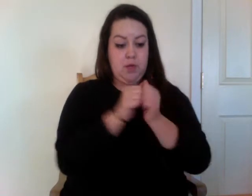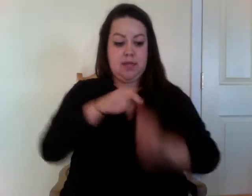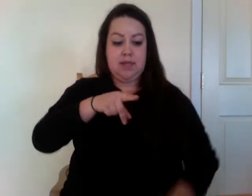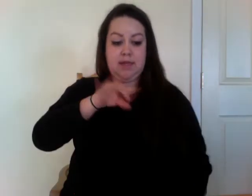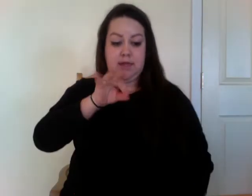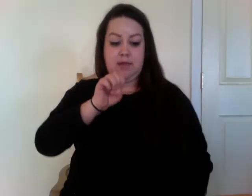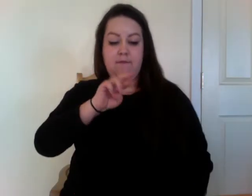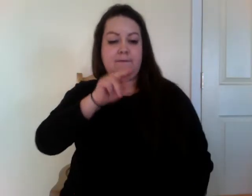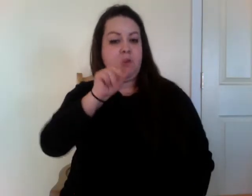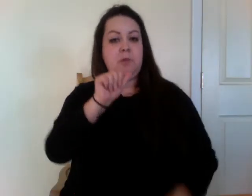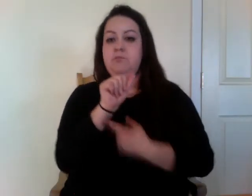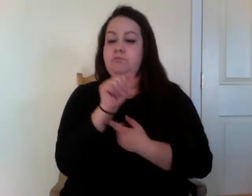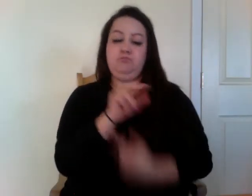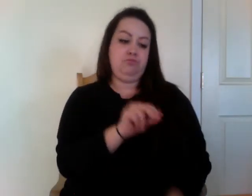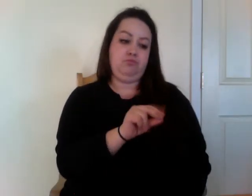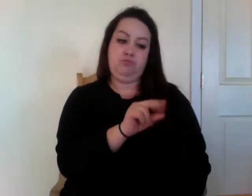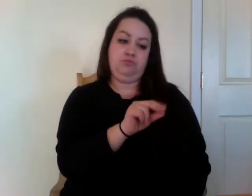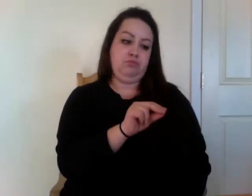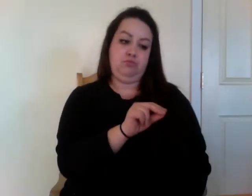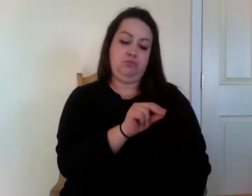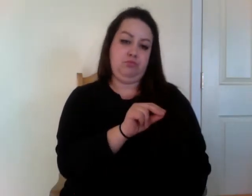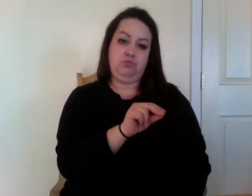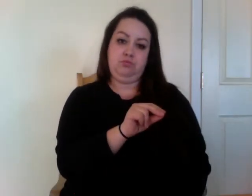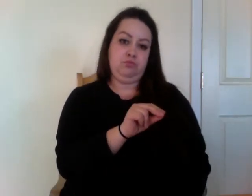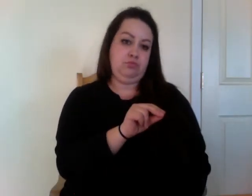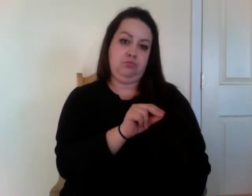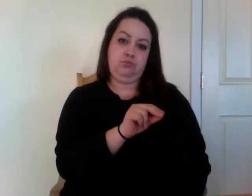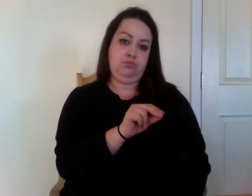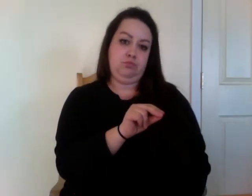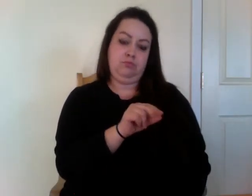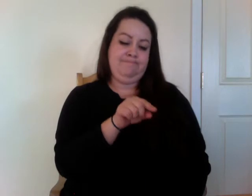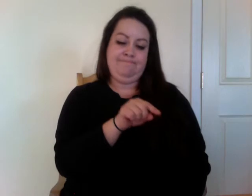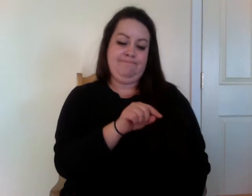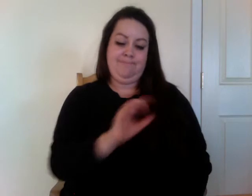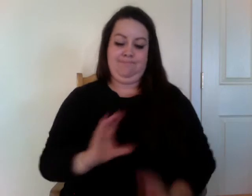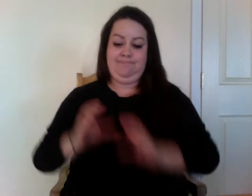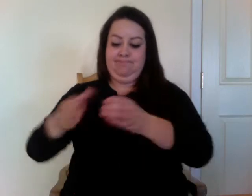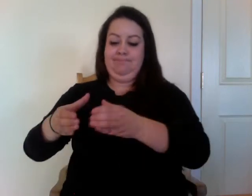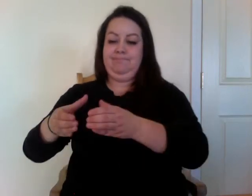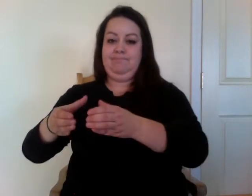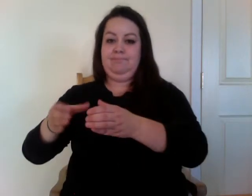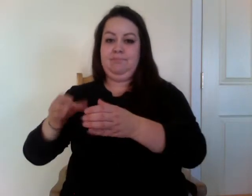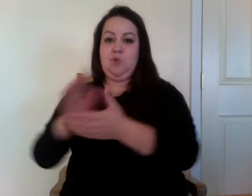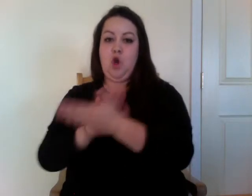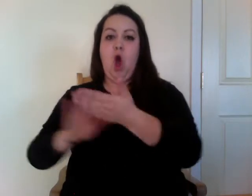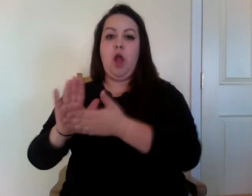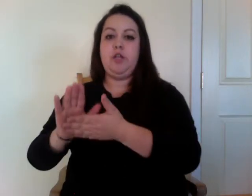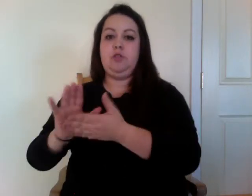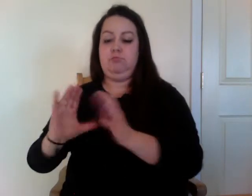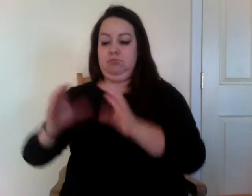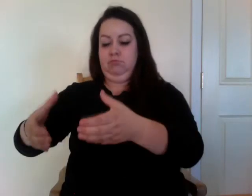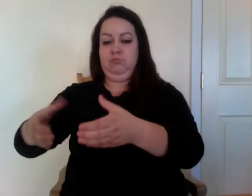only exists for the higher education record. So any student's